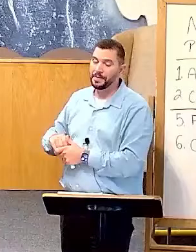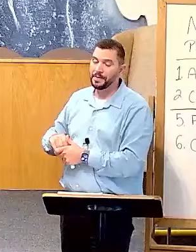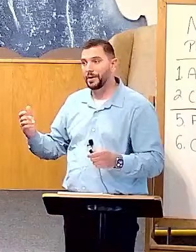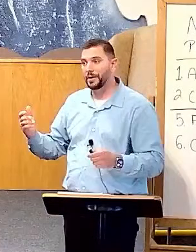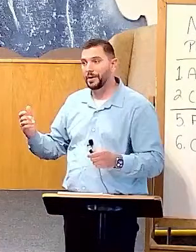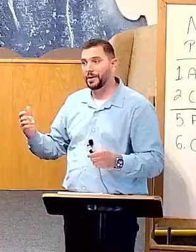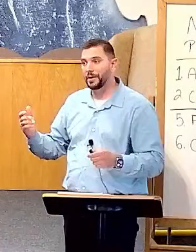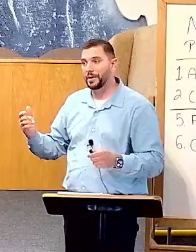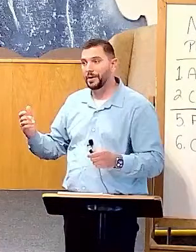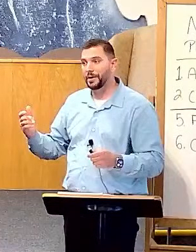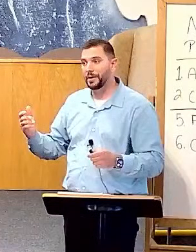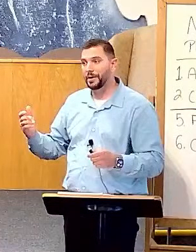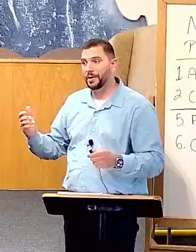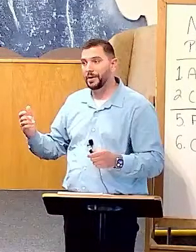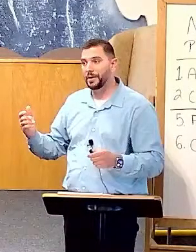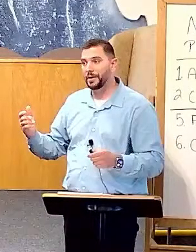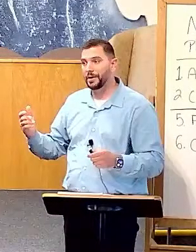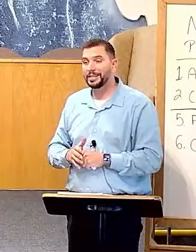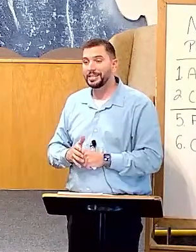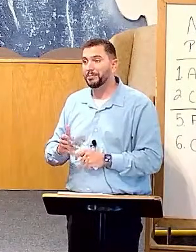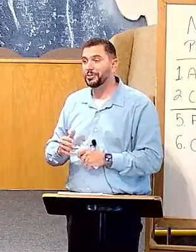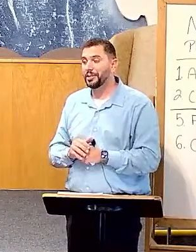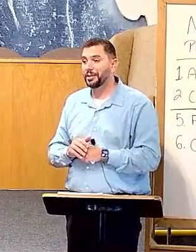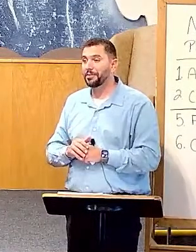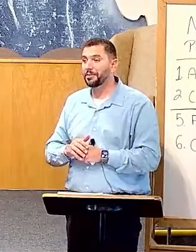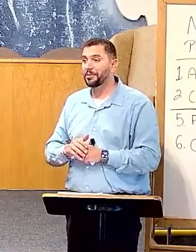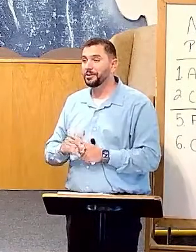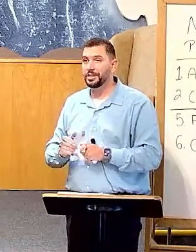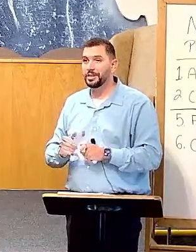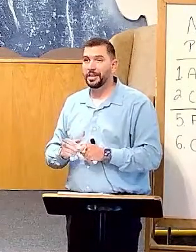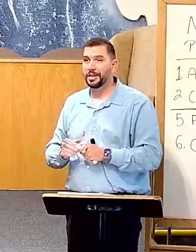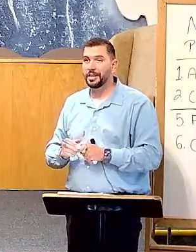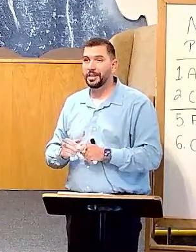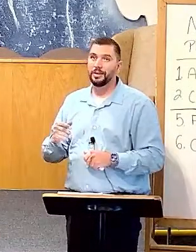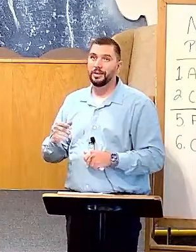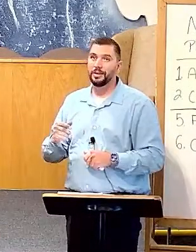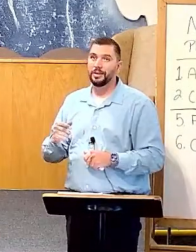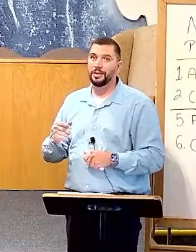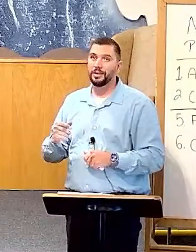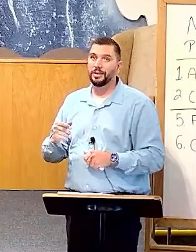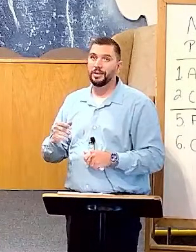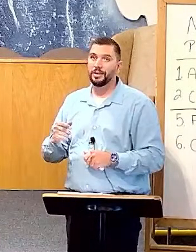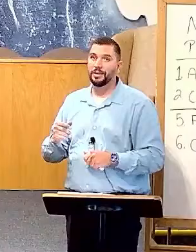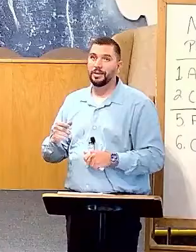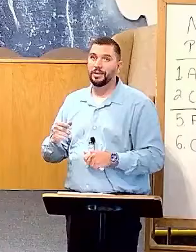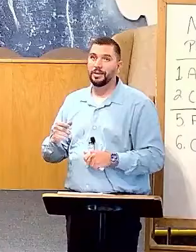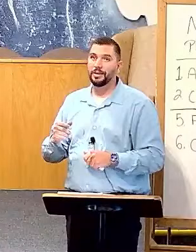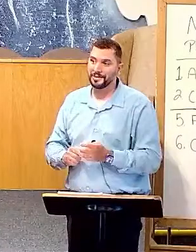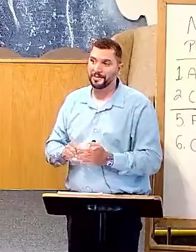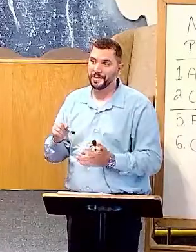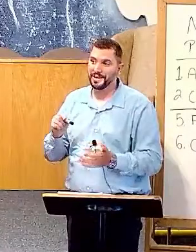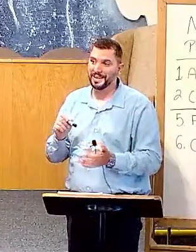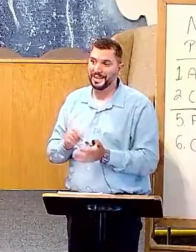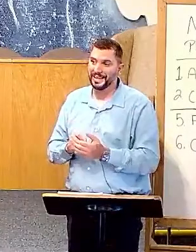regular basis. And in fact, he has a Bible study on Thursday, I think at 6 at his house. But